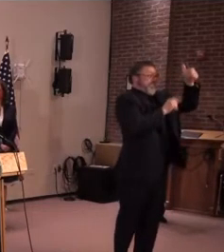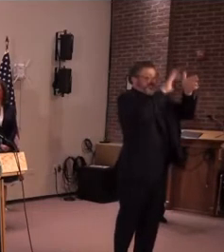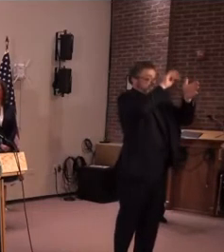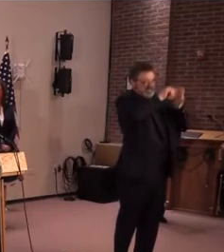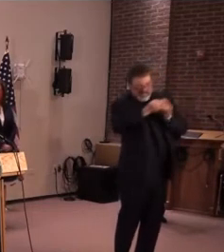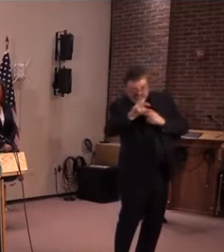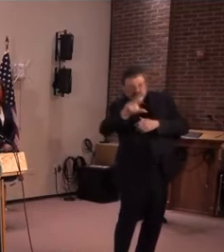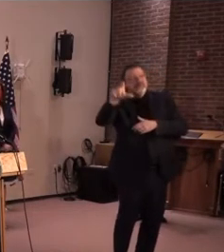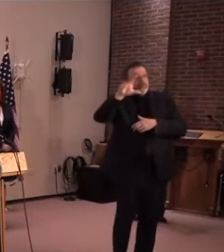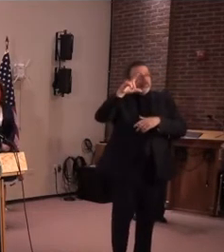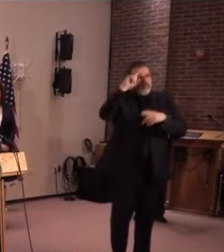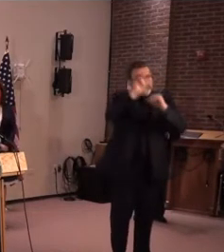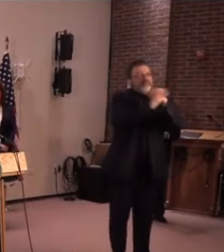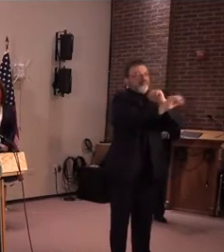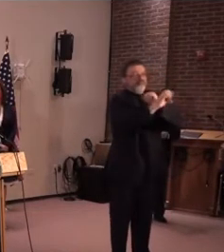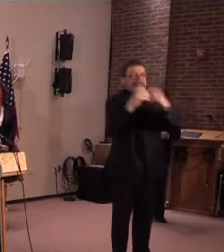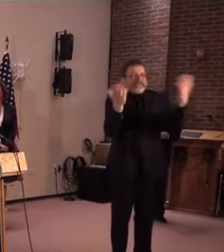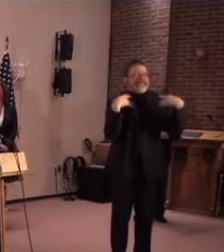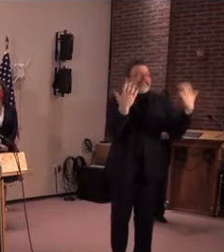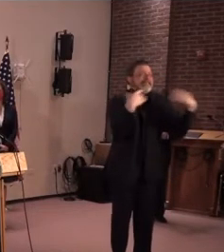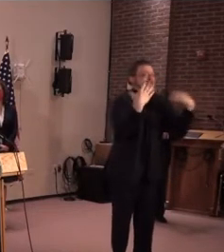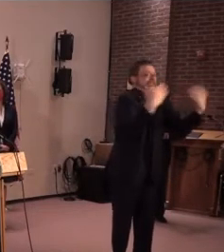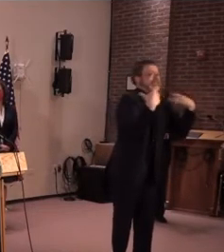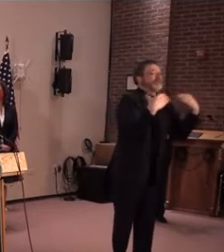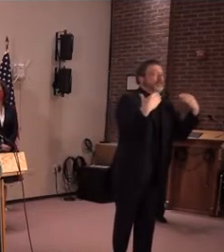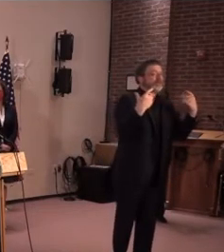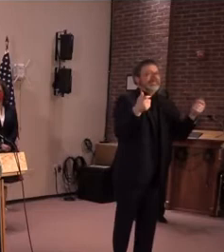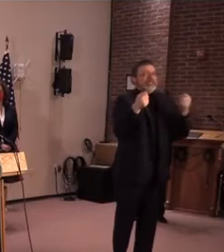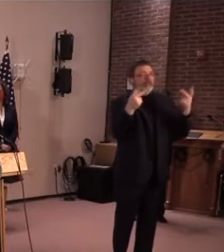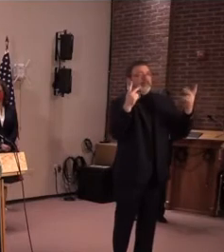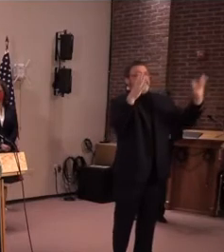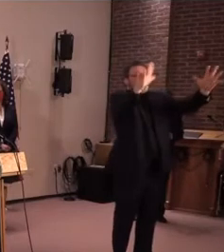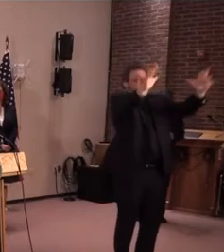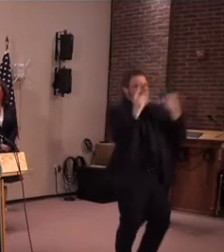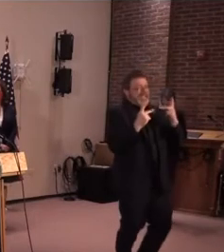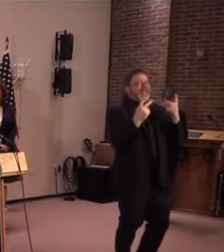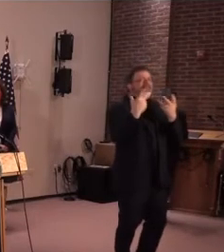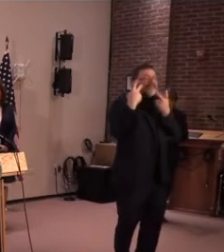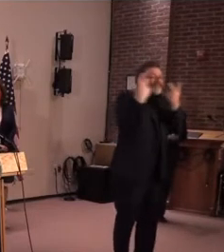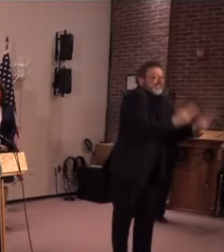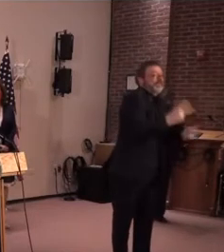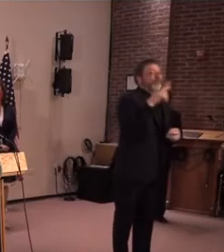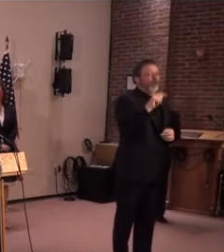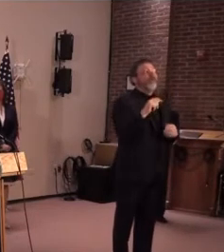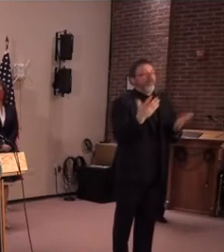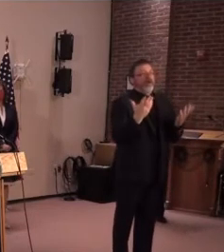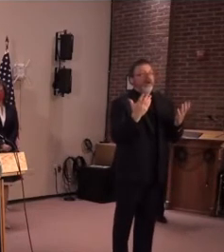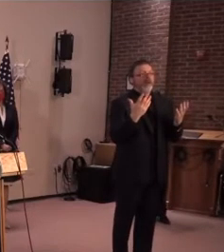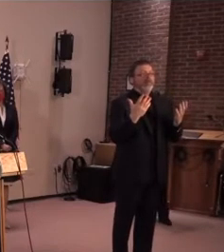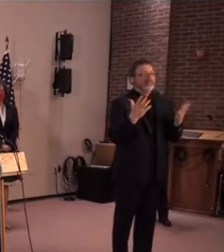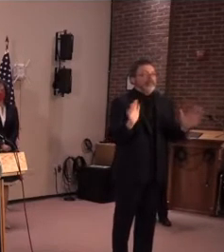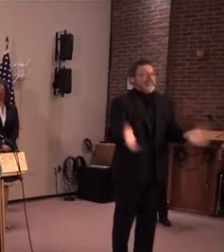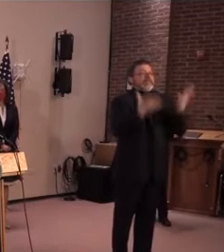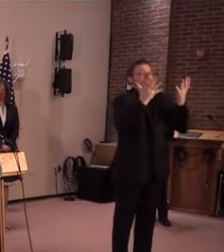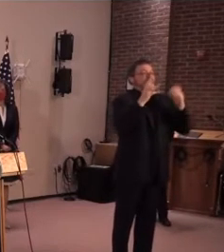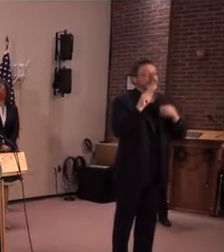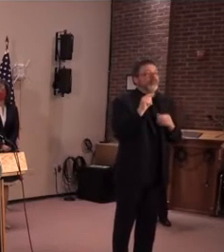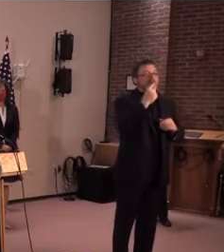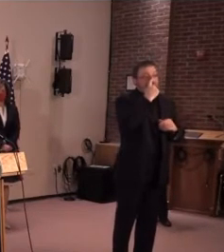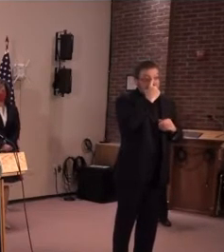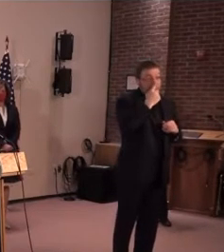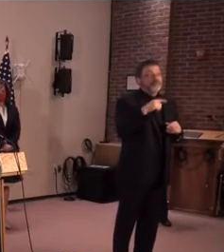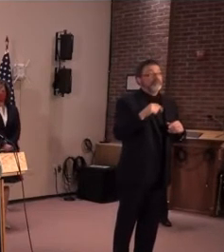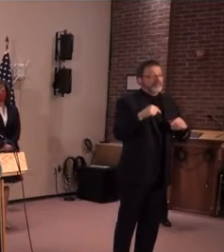out-of-state residents back to Vermont. In the meantime, we see a real opportunity for Vermonters to take full